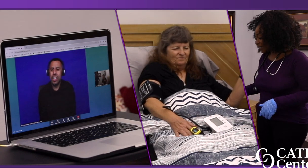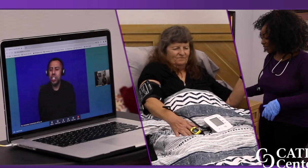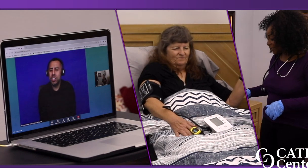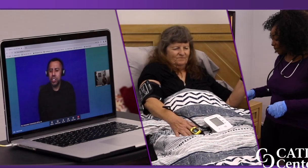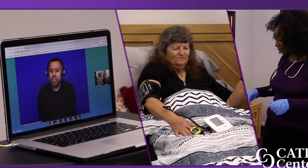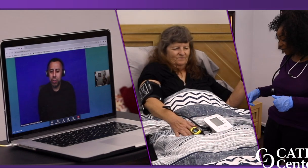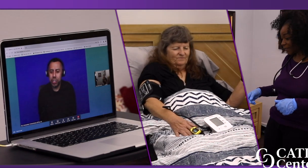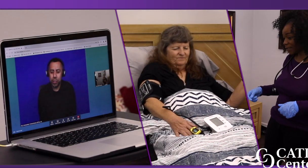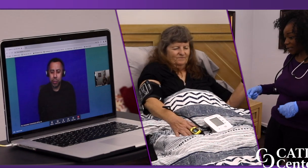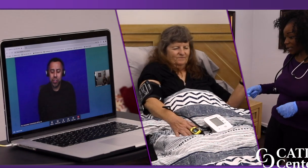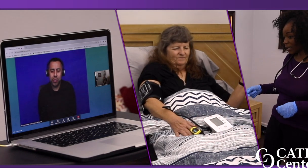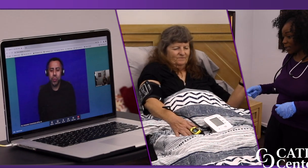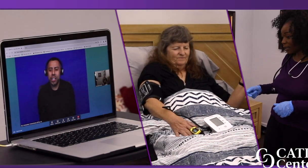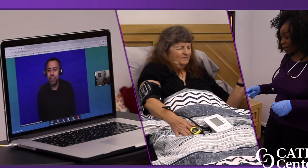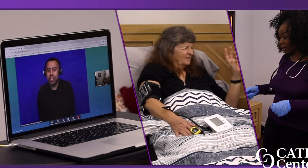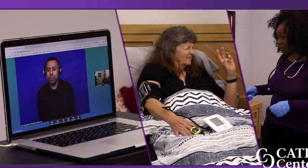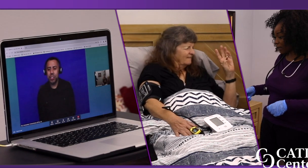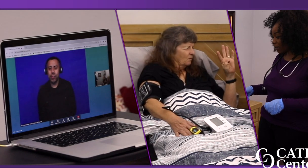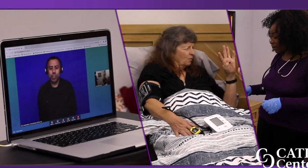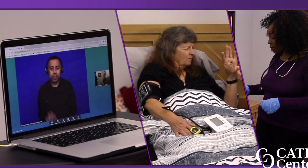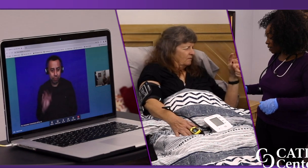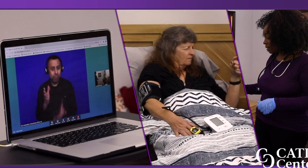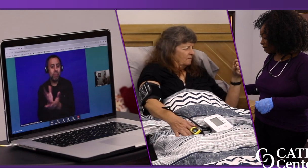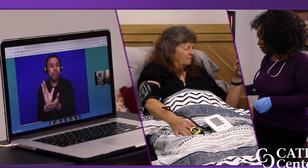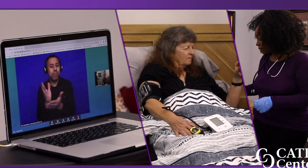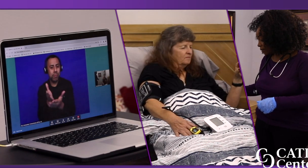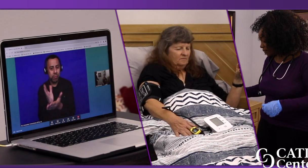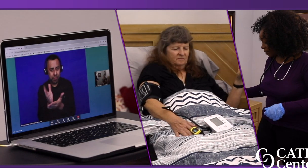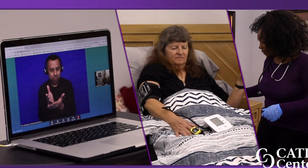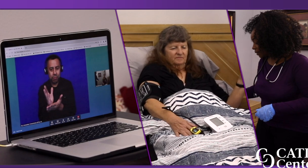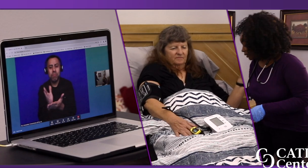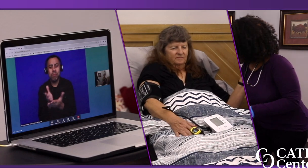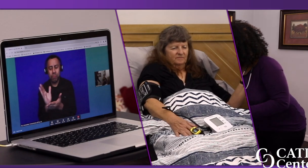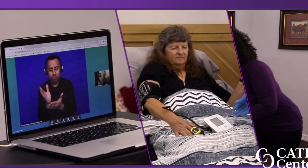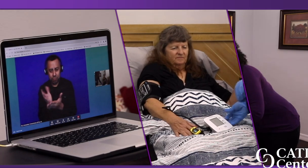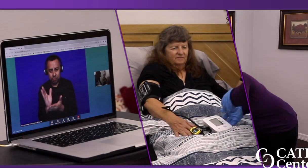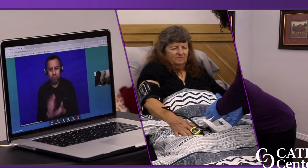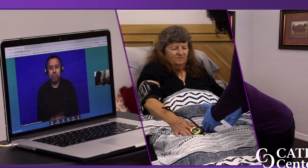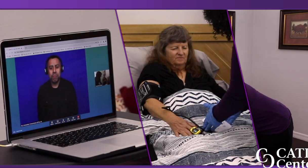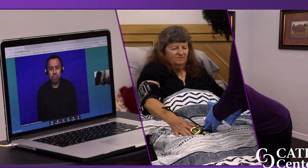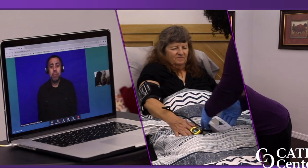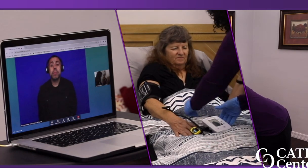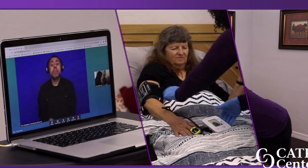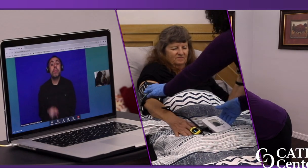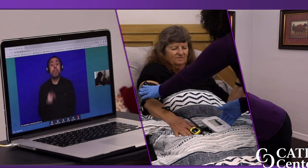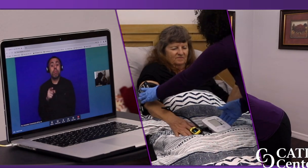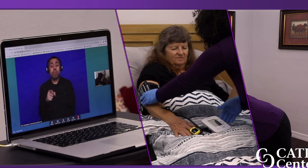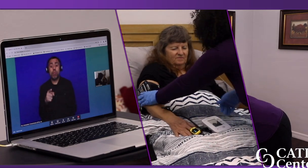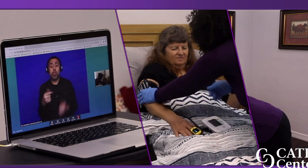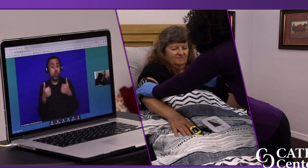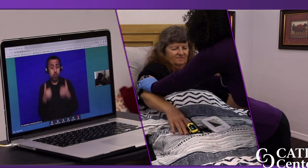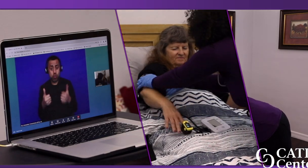All right. And the interpreter is just reading off the numbers for her. So that looks good. You got